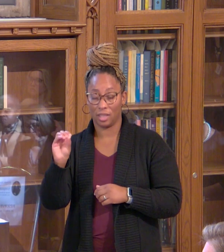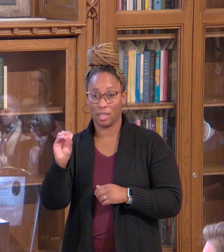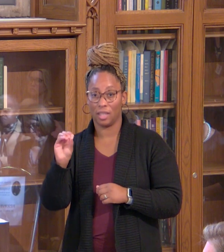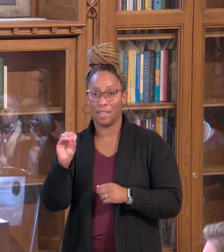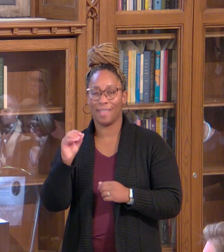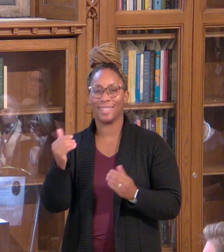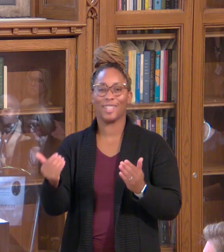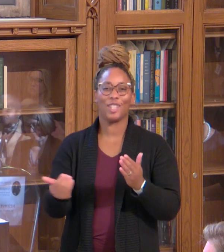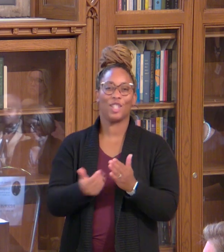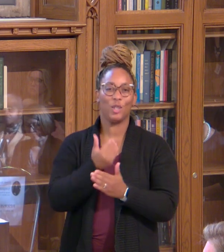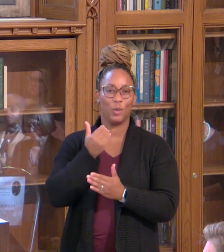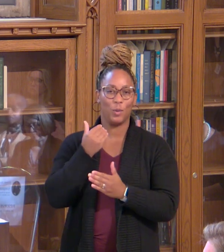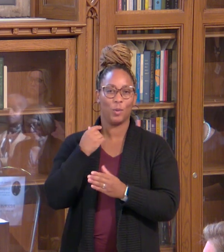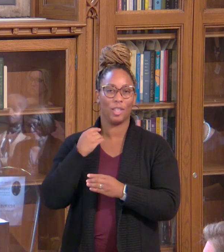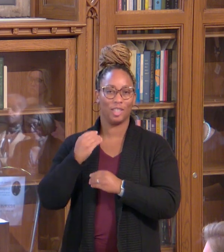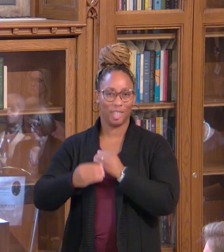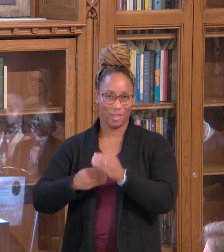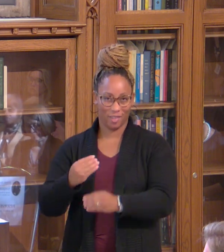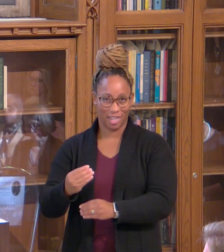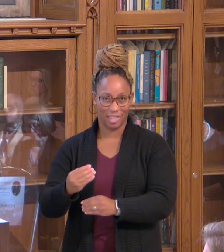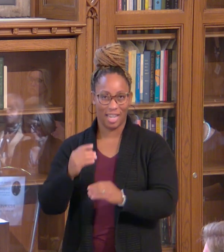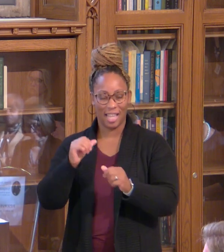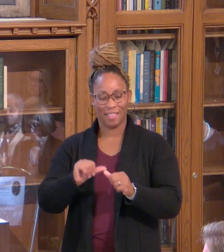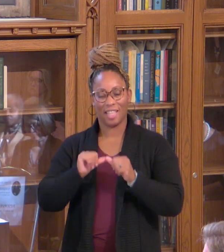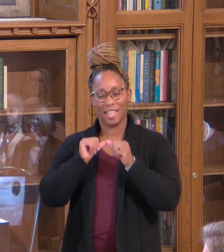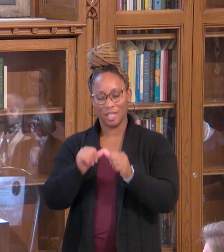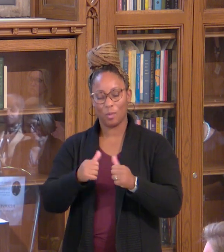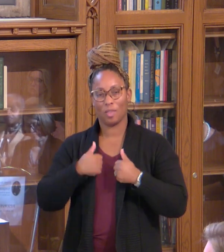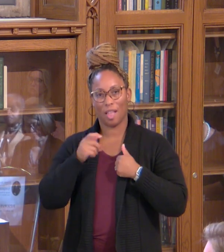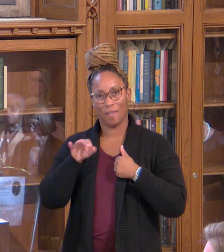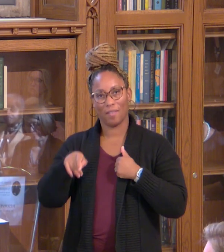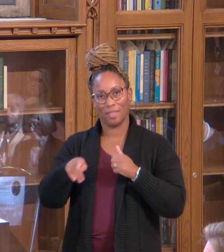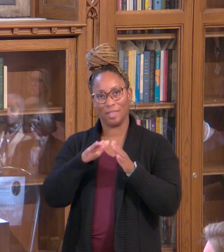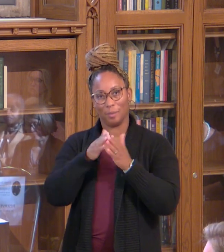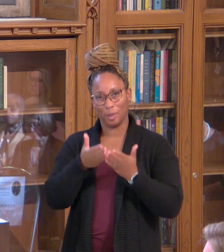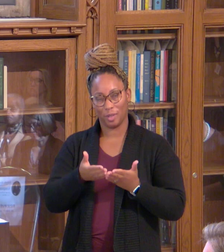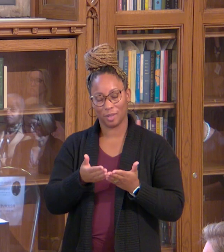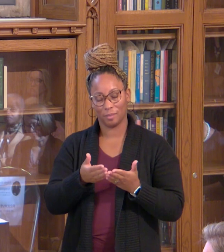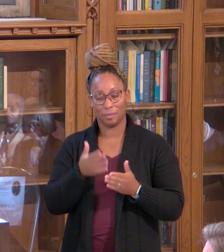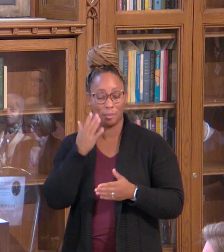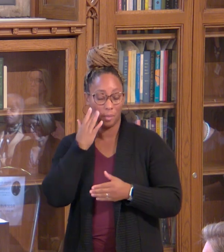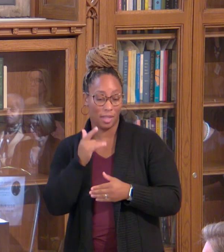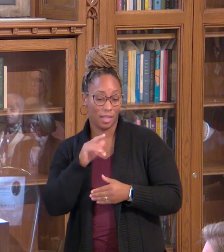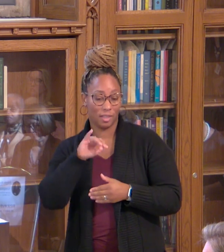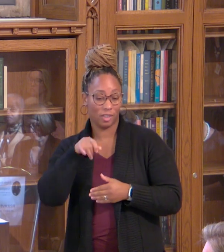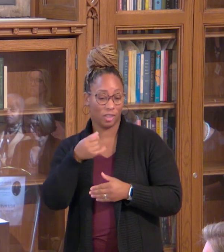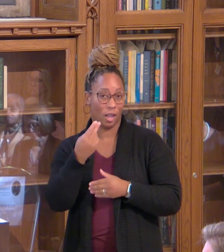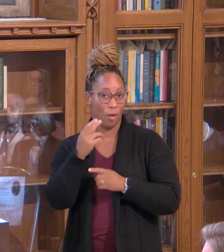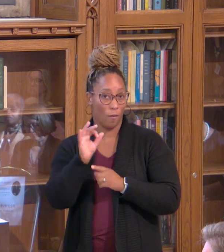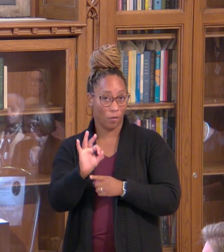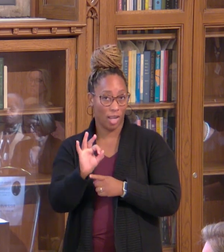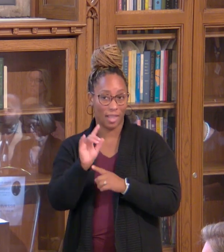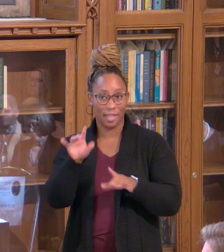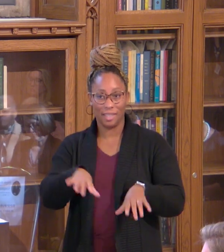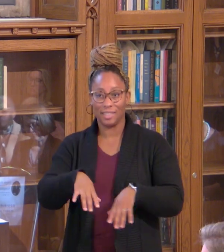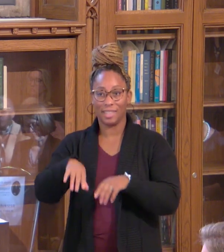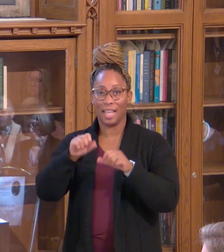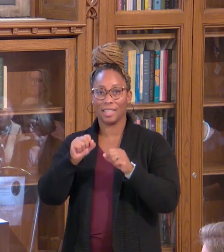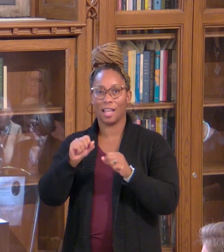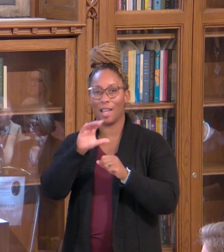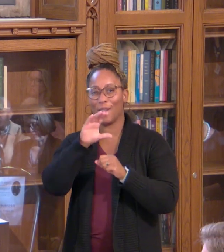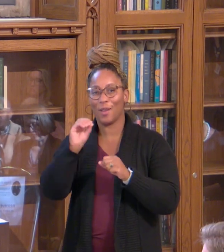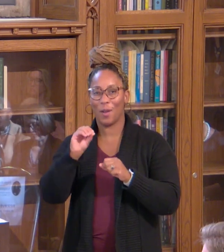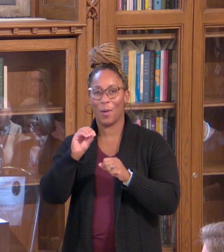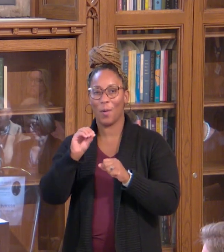new generation in the continued life of this book because John H Franklin takes on a new a